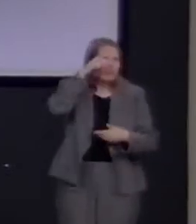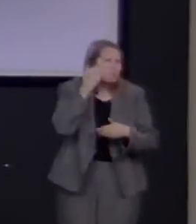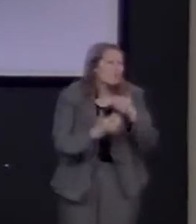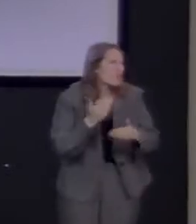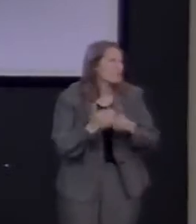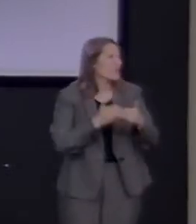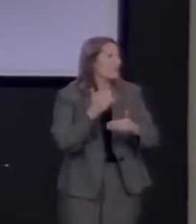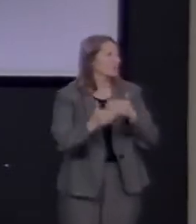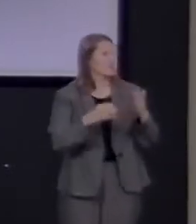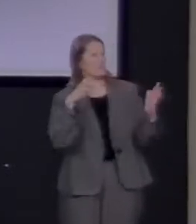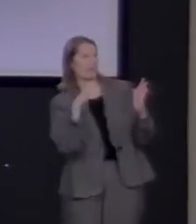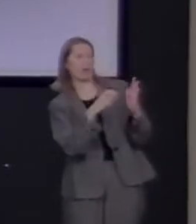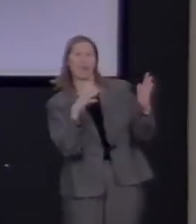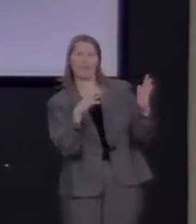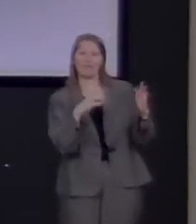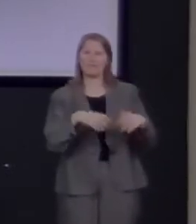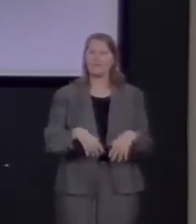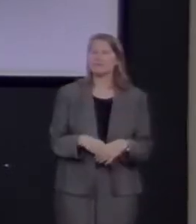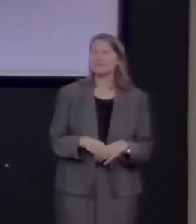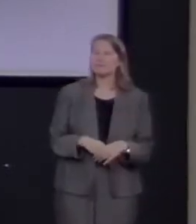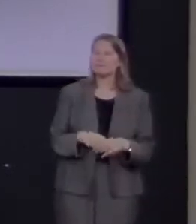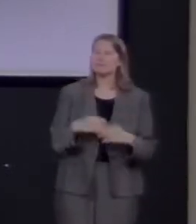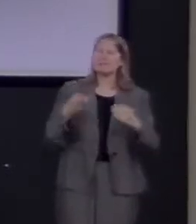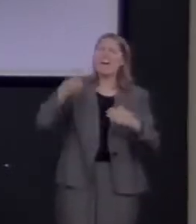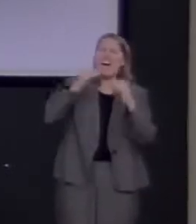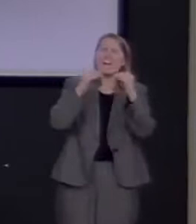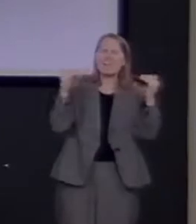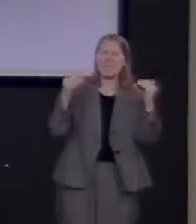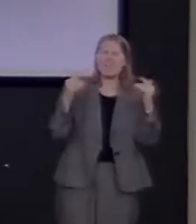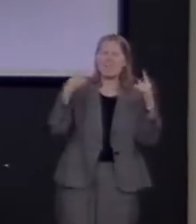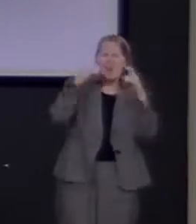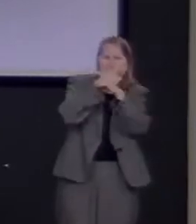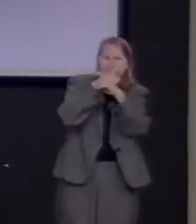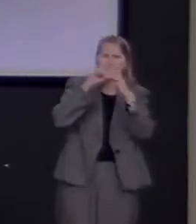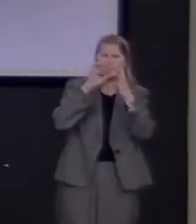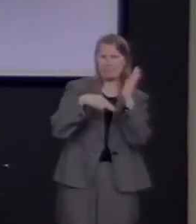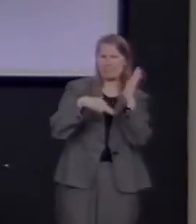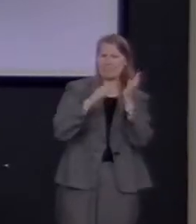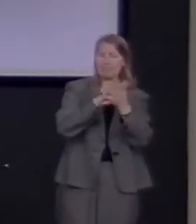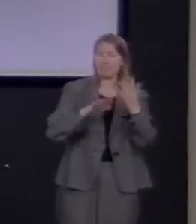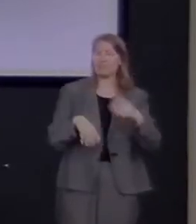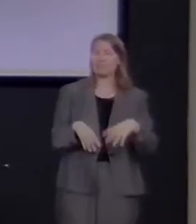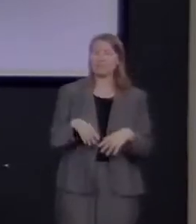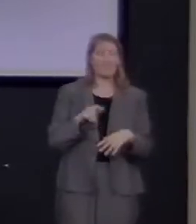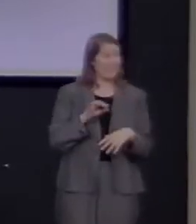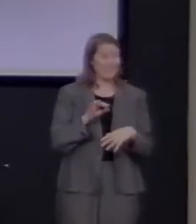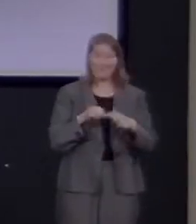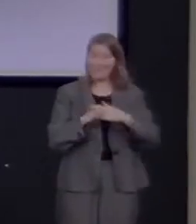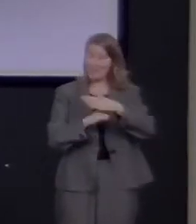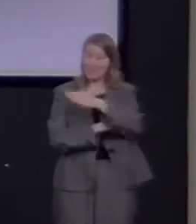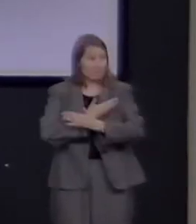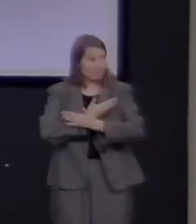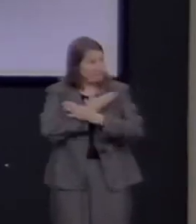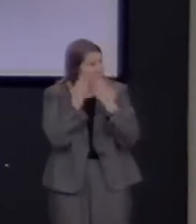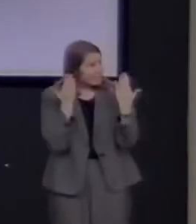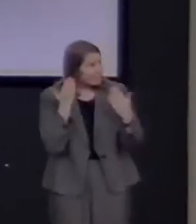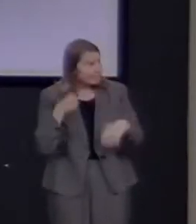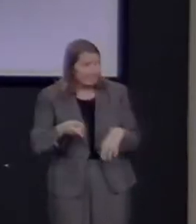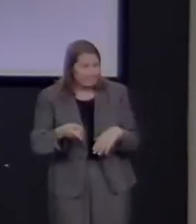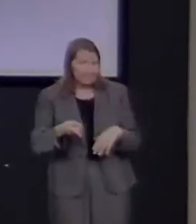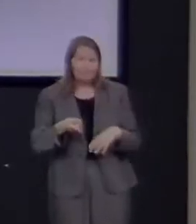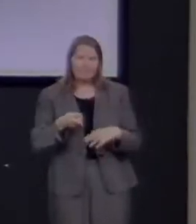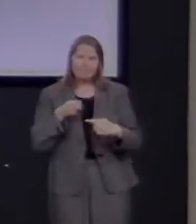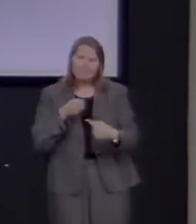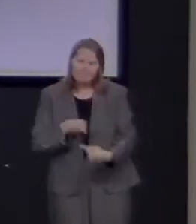of large paragraphs, what have you, any kind of more high-level complex measure of reading. If you don't have those foundations, you're going to